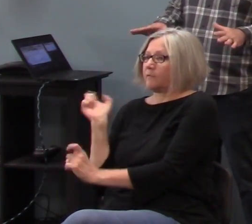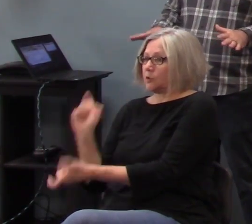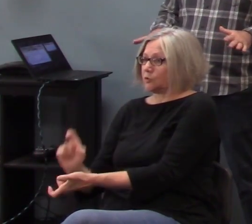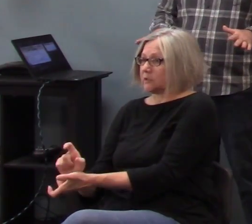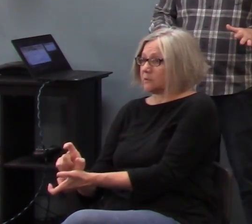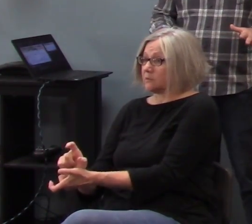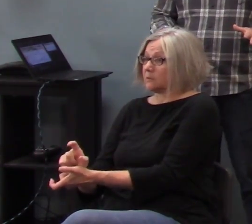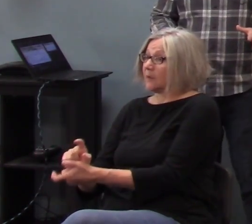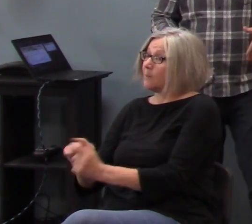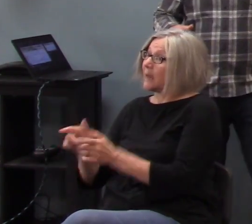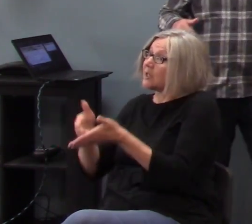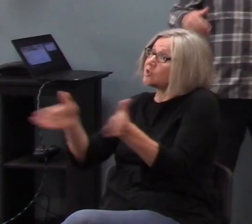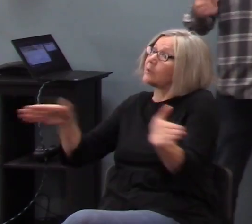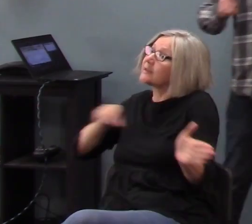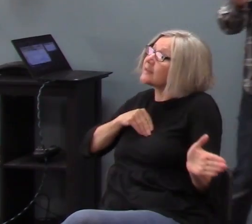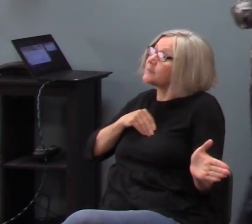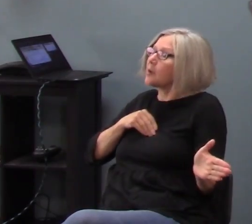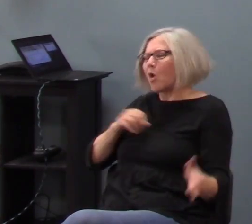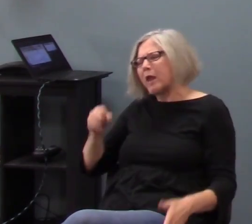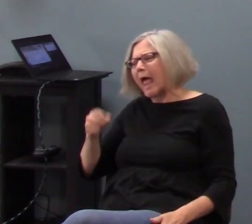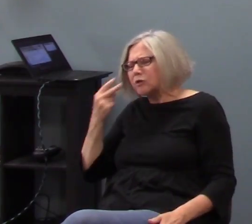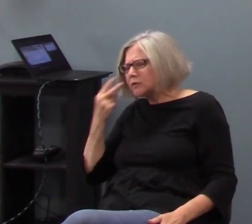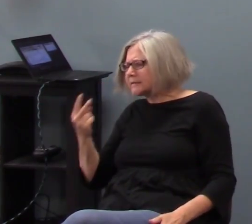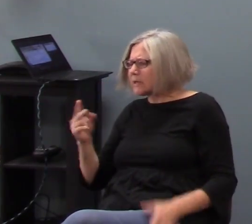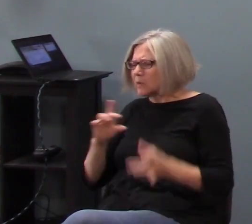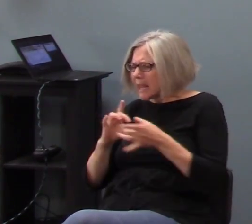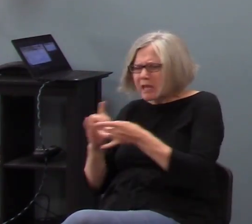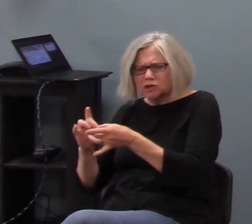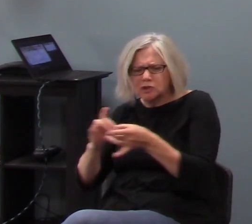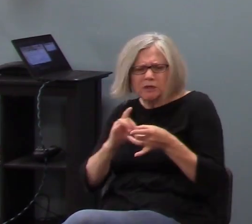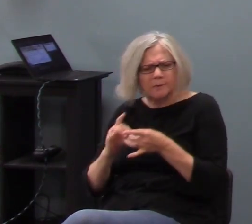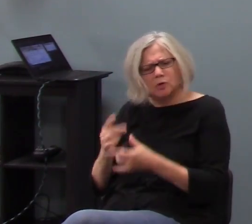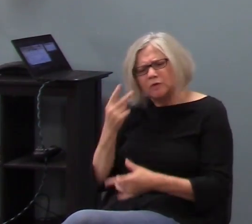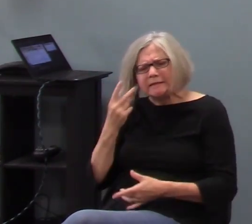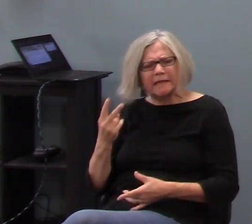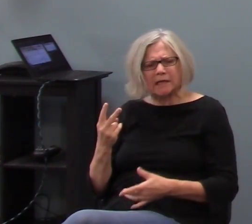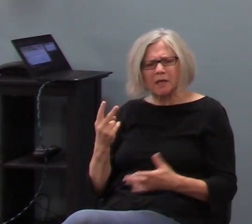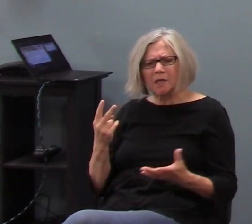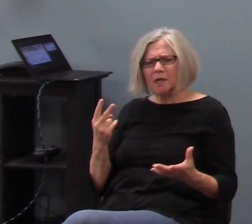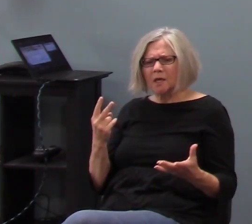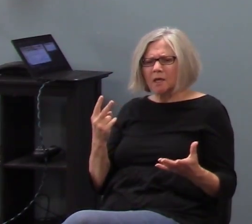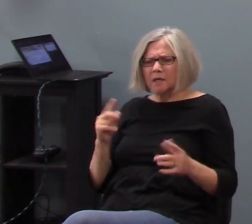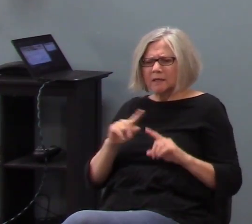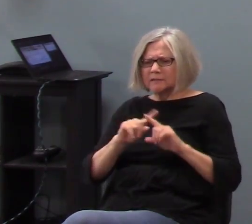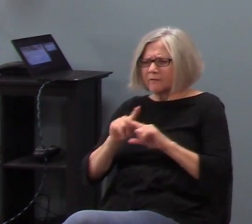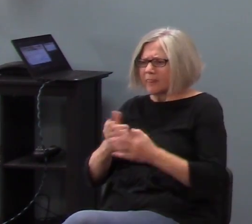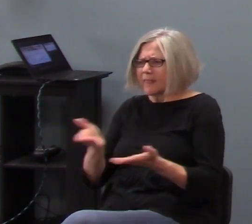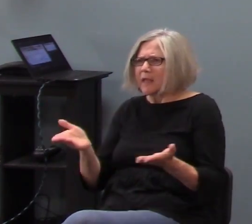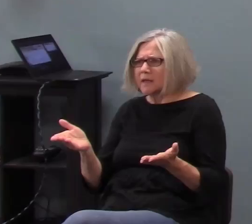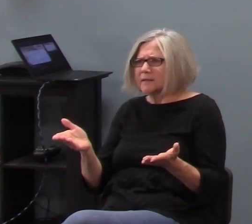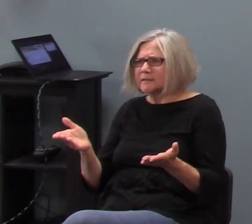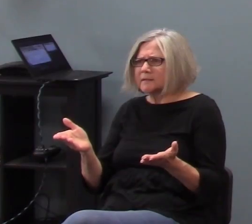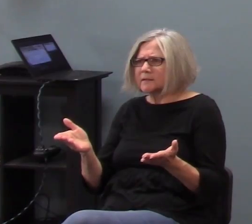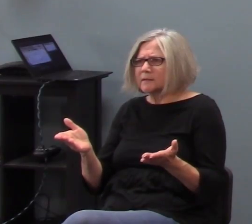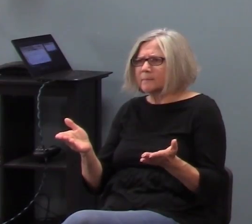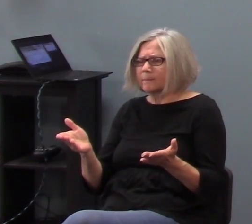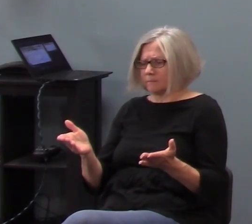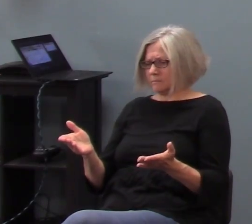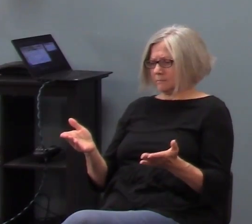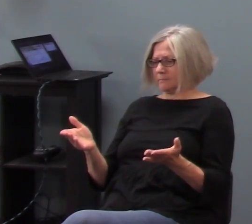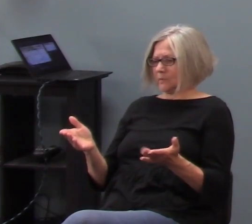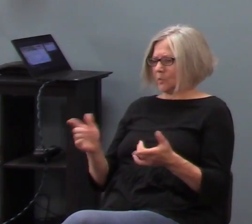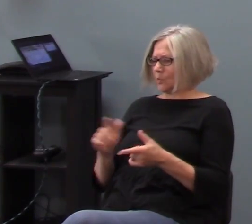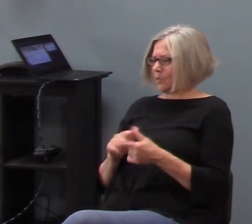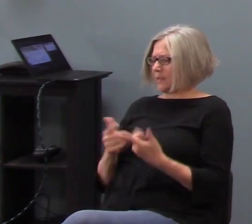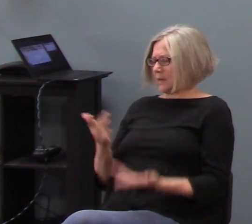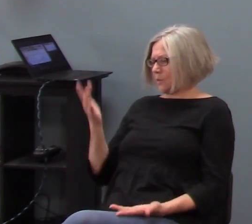one. Saying, well, yeah, you see all this relationship. We see this, we see these different things. Like, how do we still have 50% of our DNA